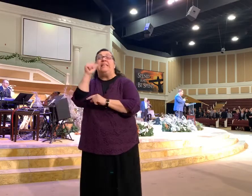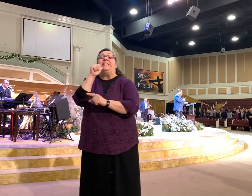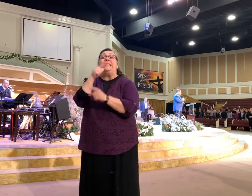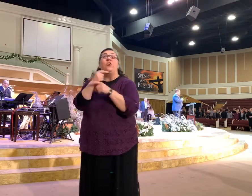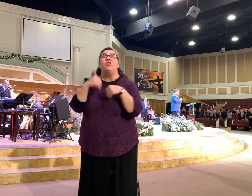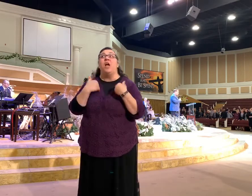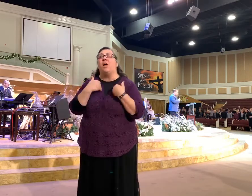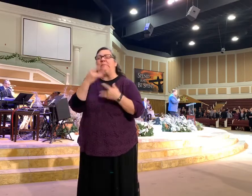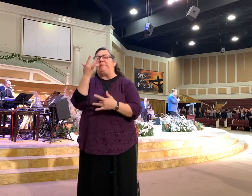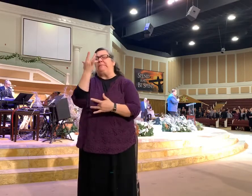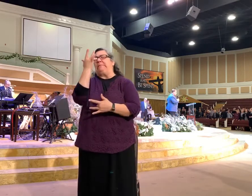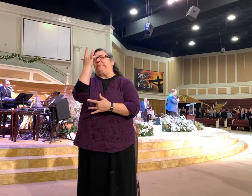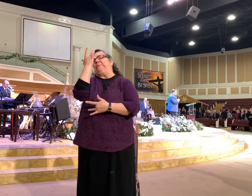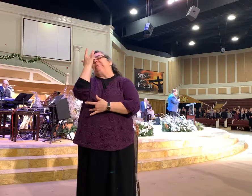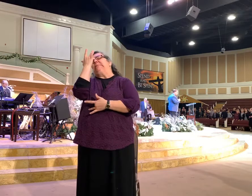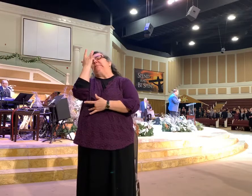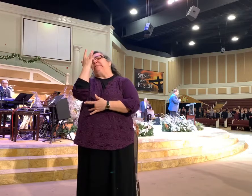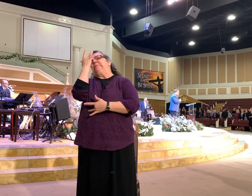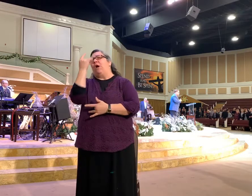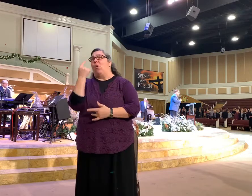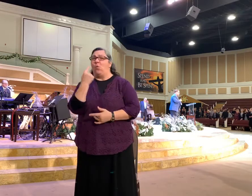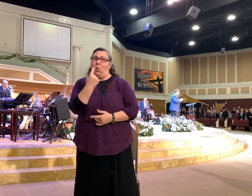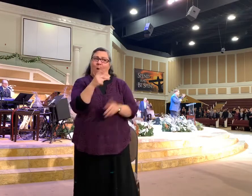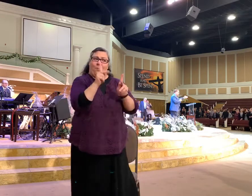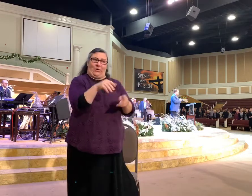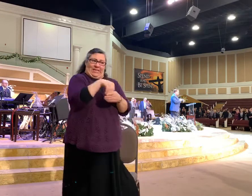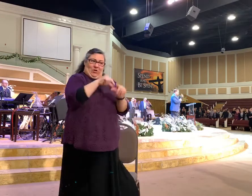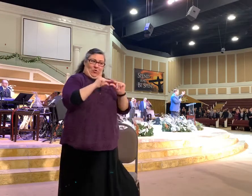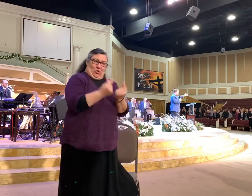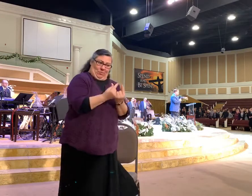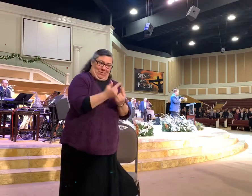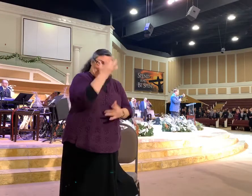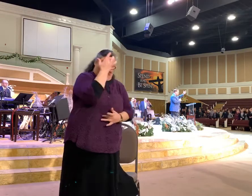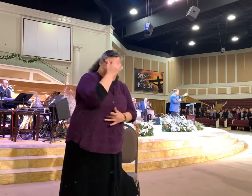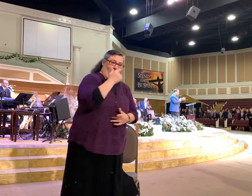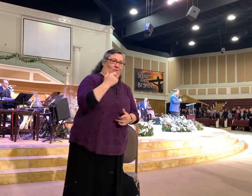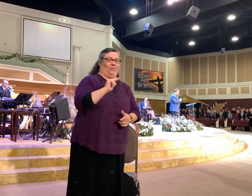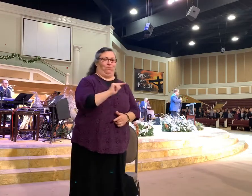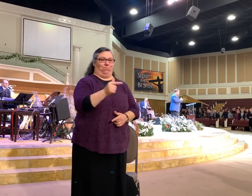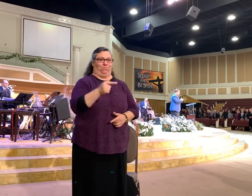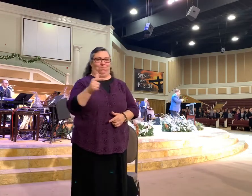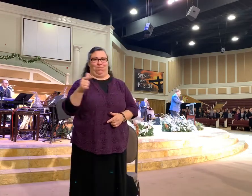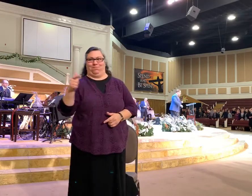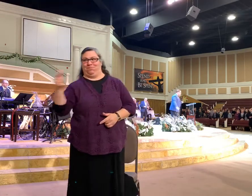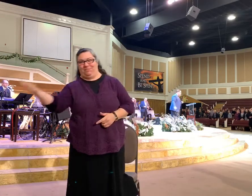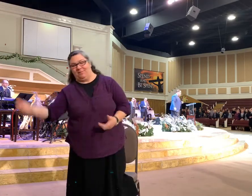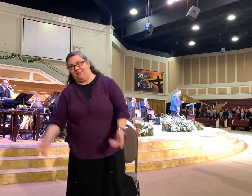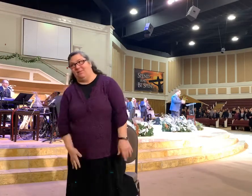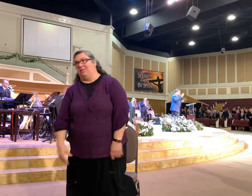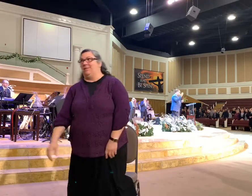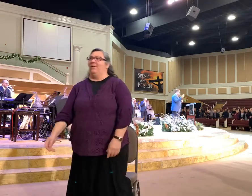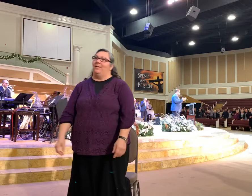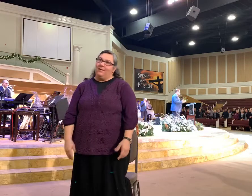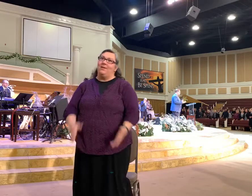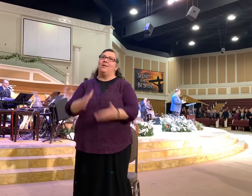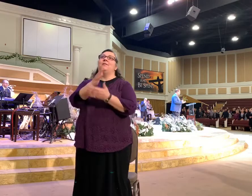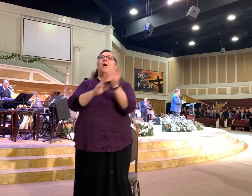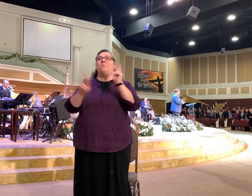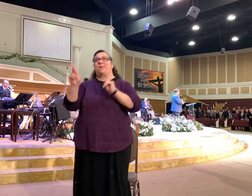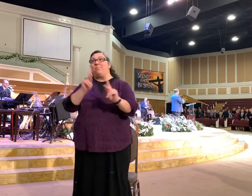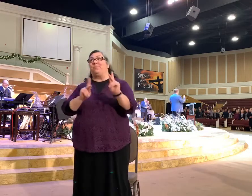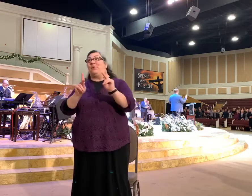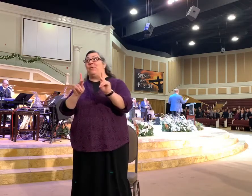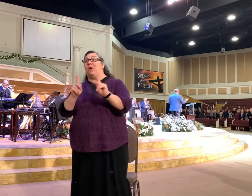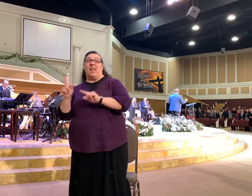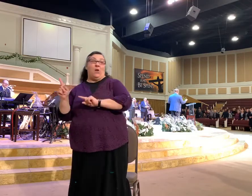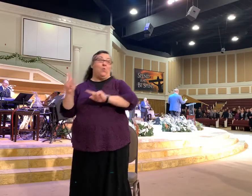sick. One of our group went sick, and then we just kind of handed it from one to the next. Some of the people went and didn't